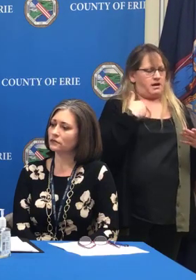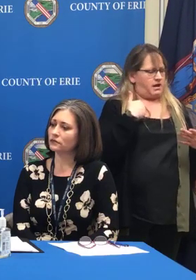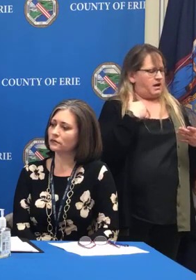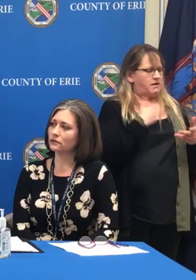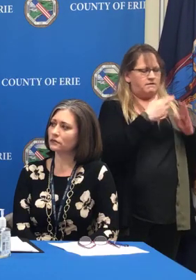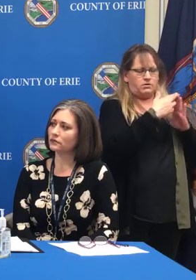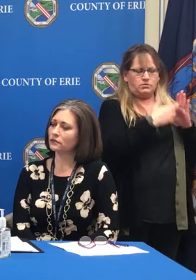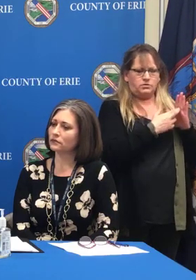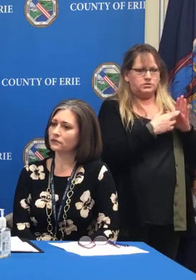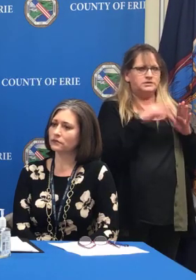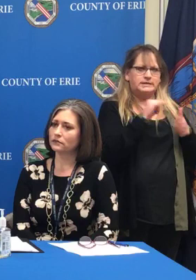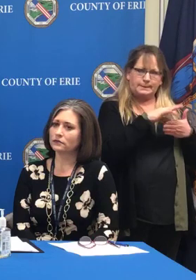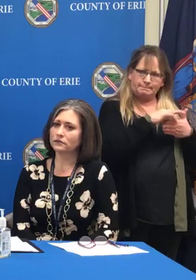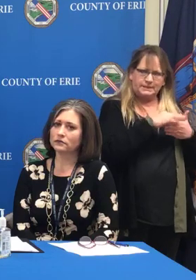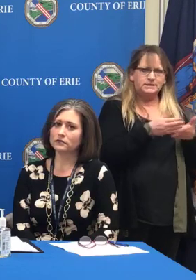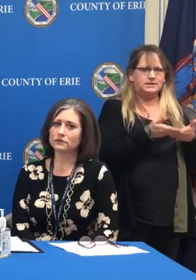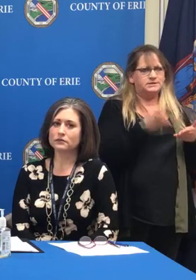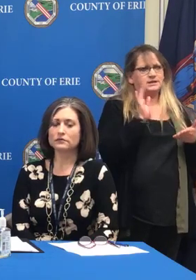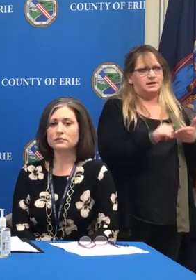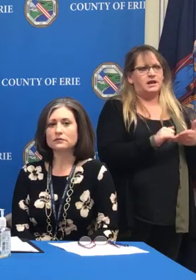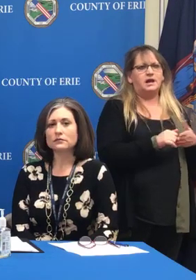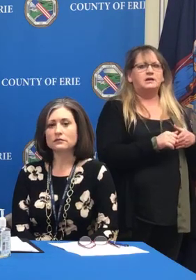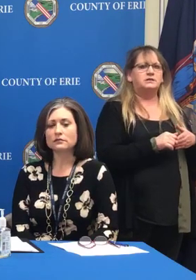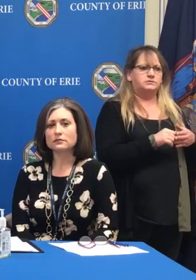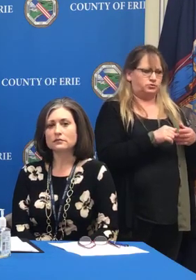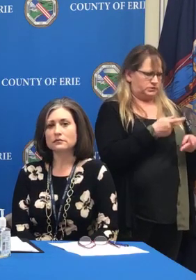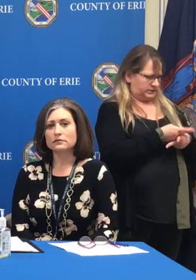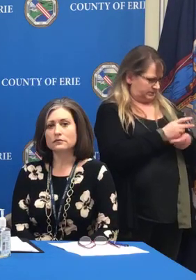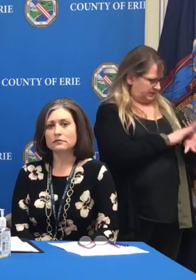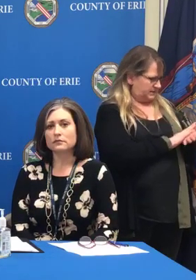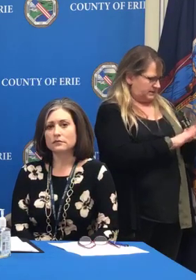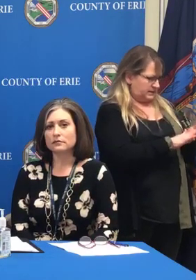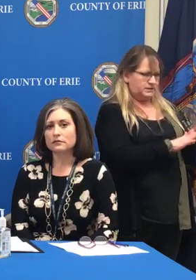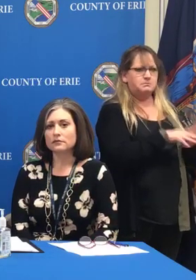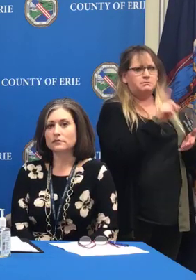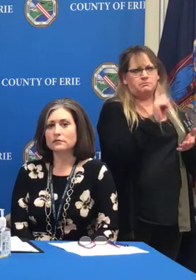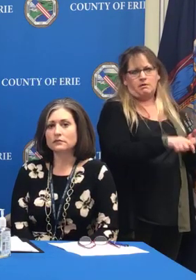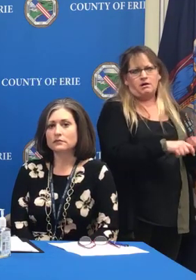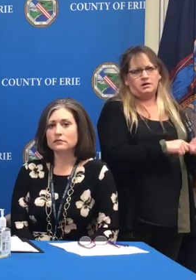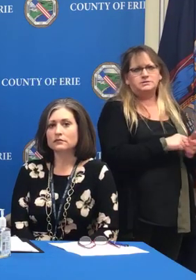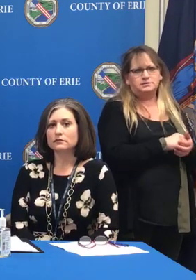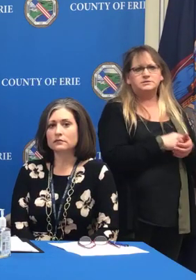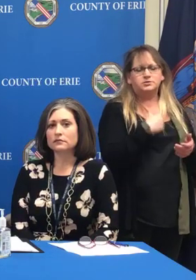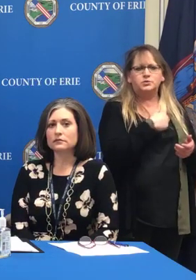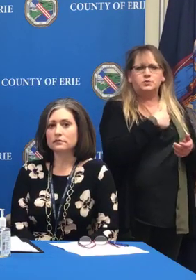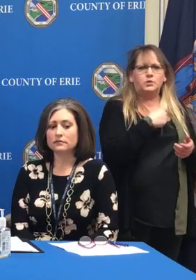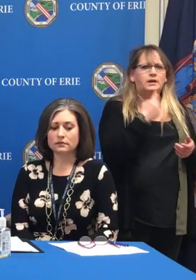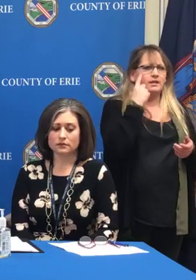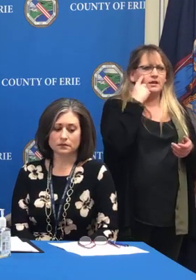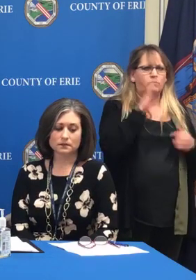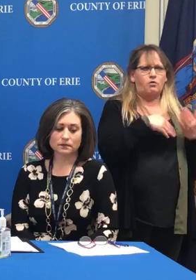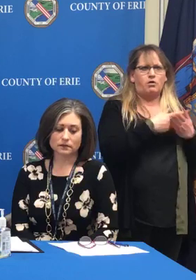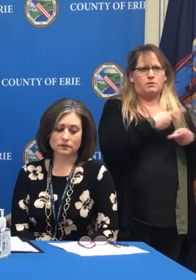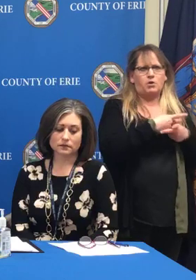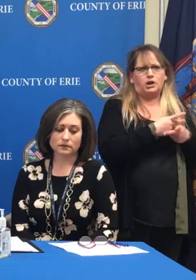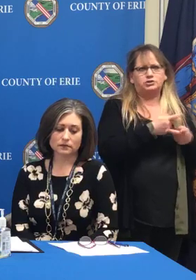with regards to meat products and things like that, with regards to cleanliness to begin with, and we believe all those products are